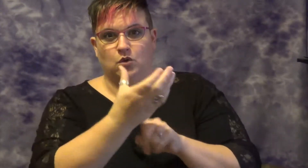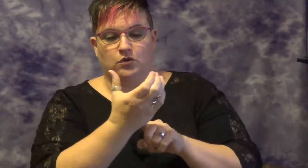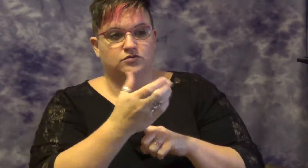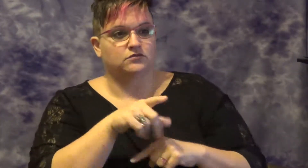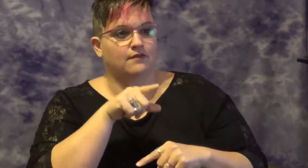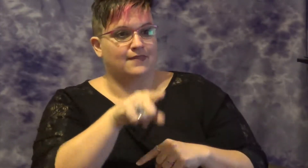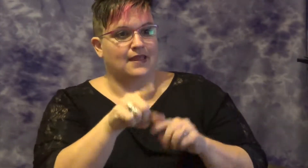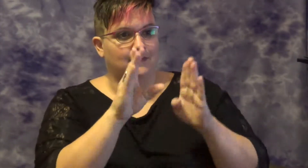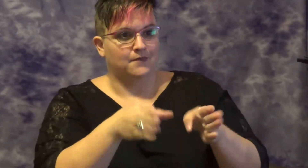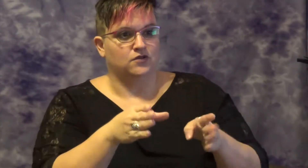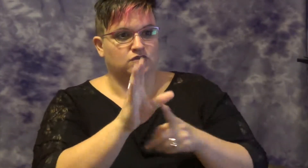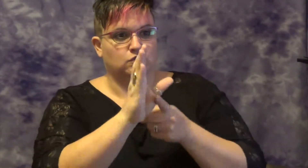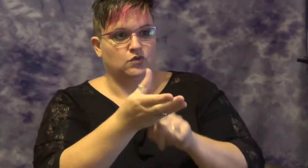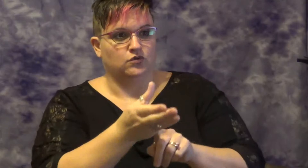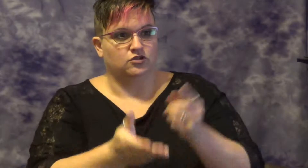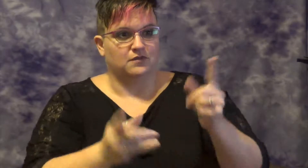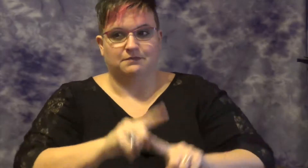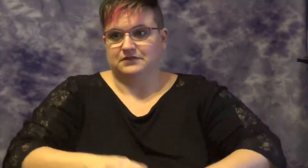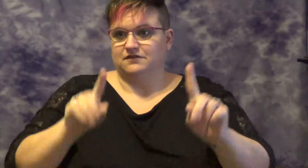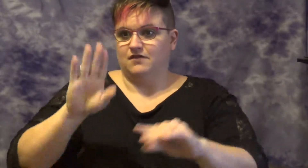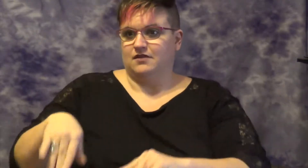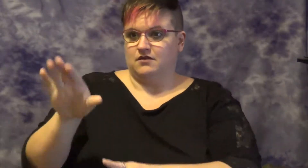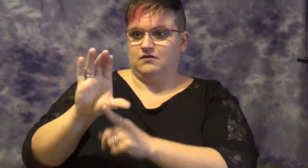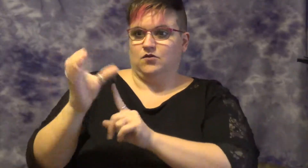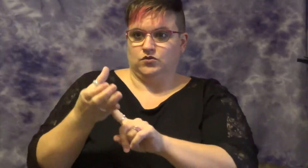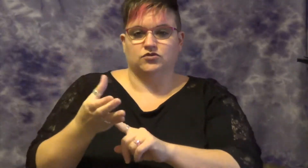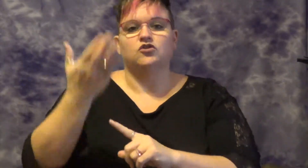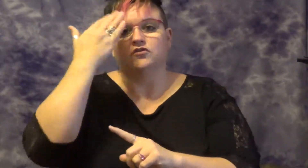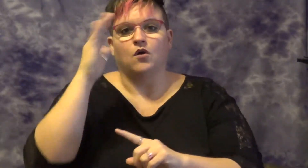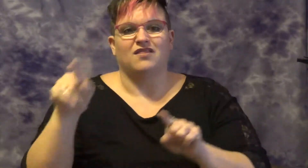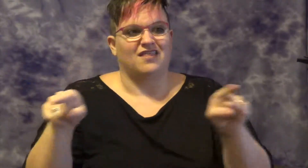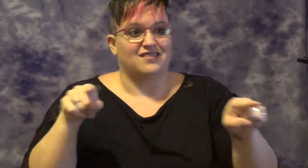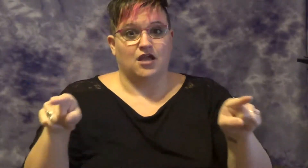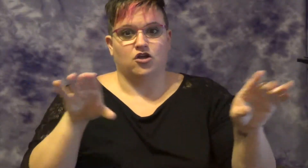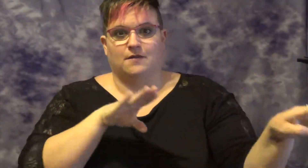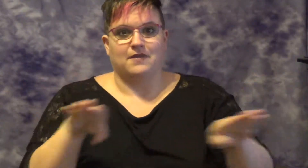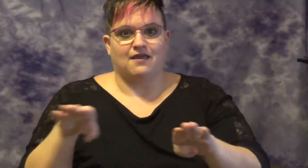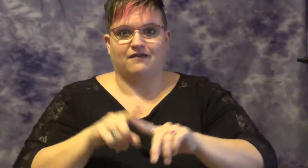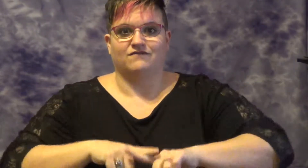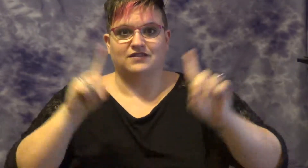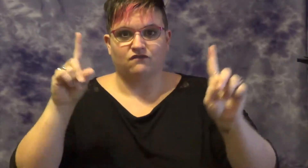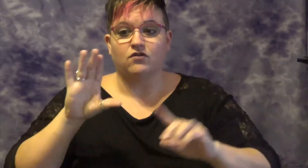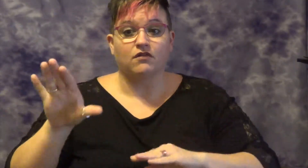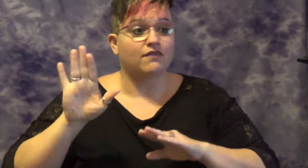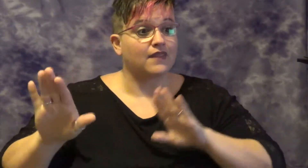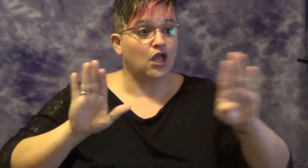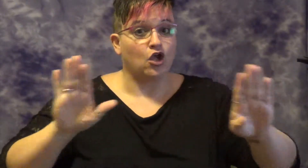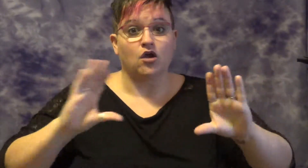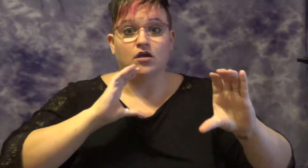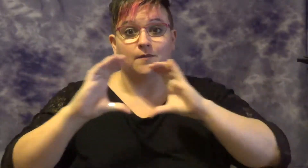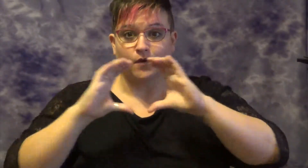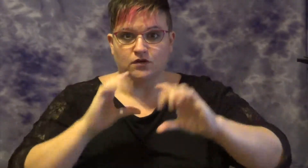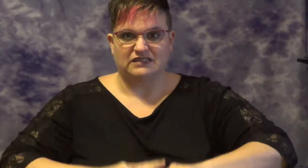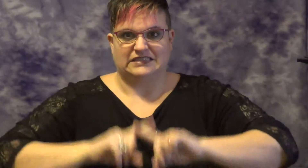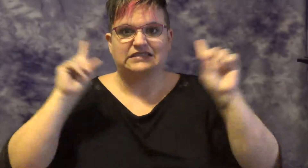If you know that person's culture and you know this other person's culture, you'll know that the behavior is going to be significantly different